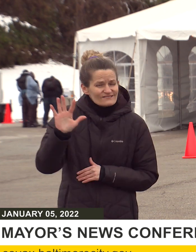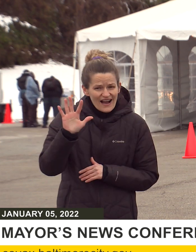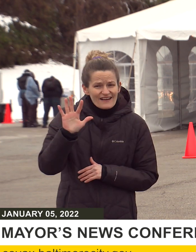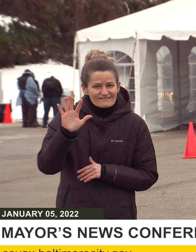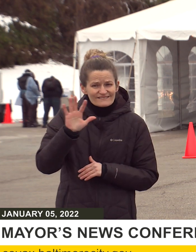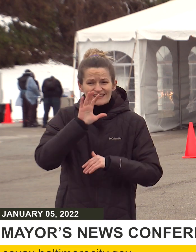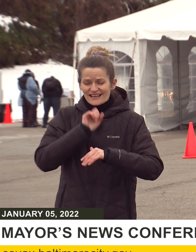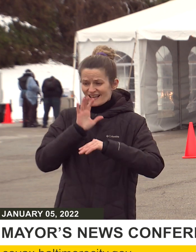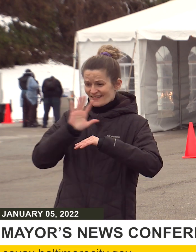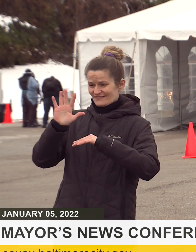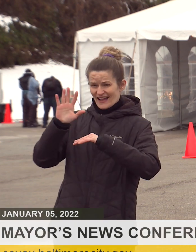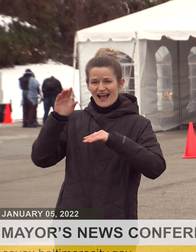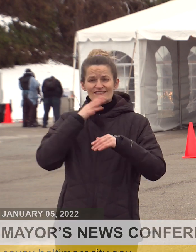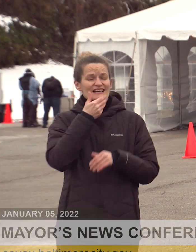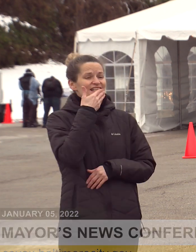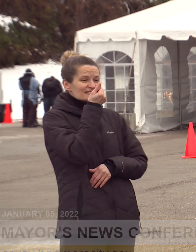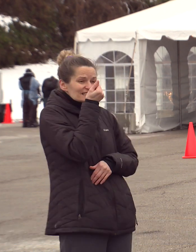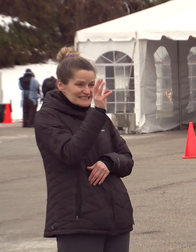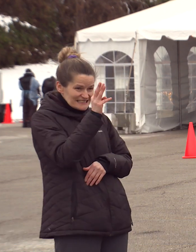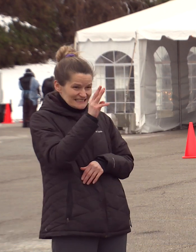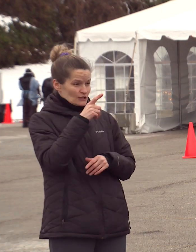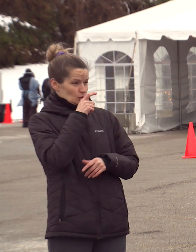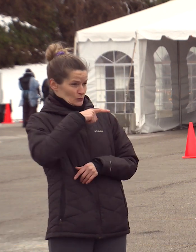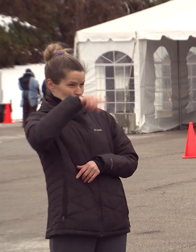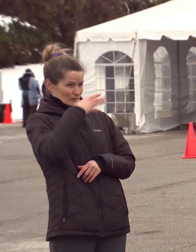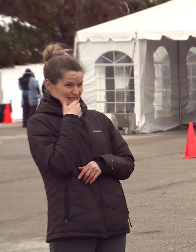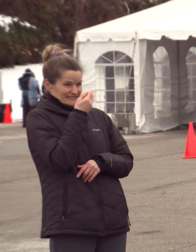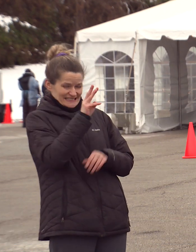get boosted. We're going to continue to push to provide